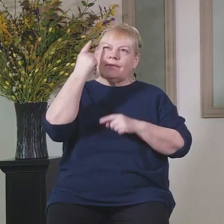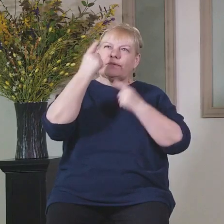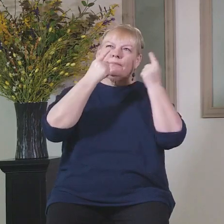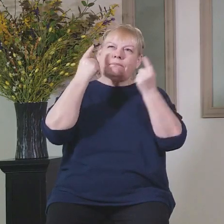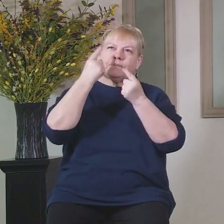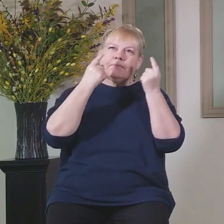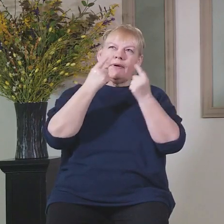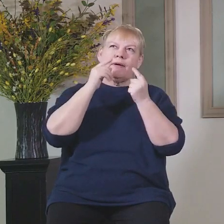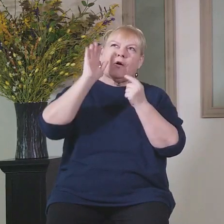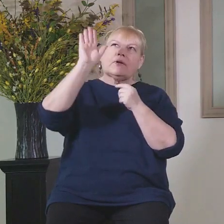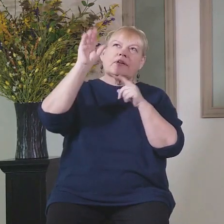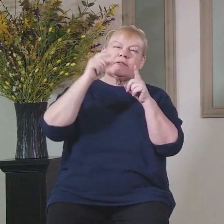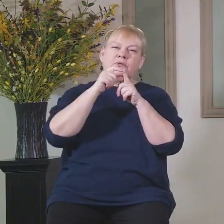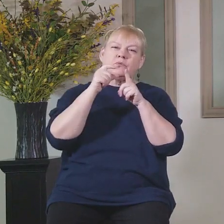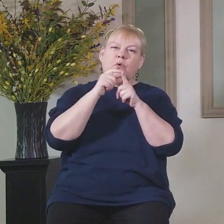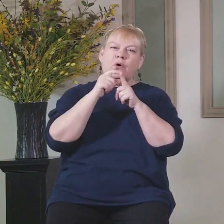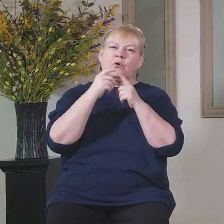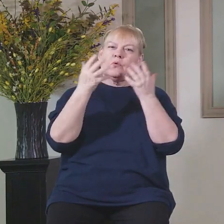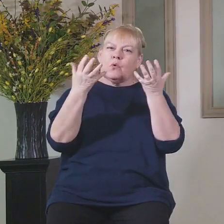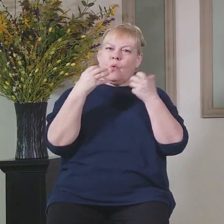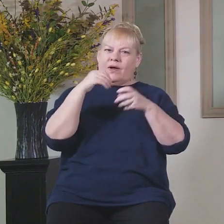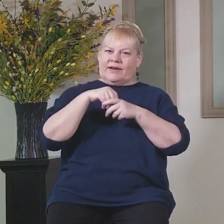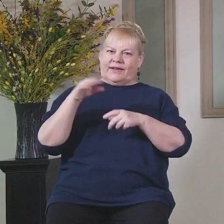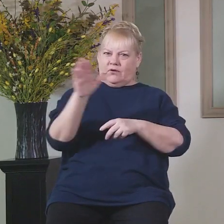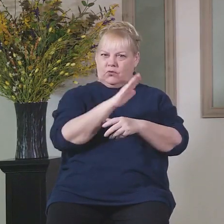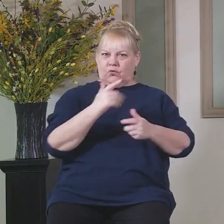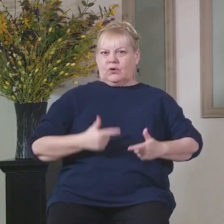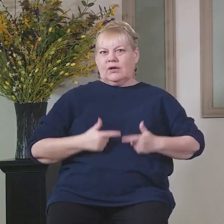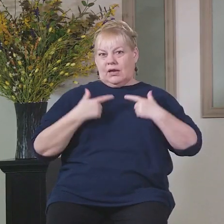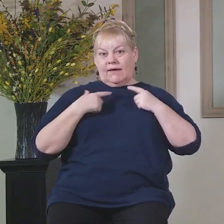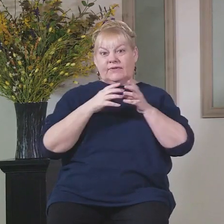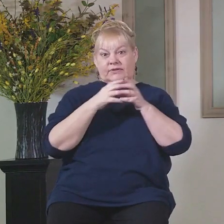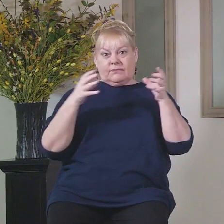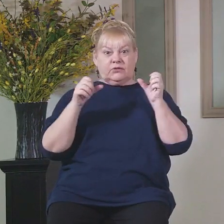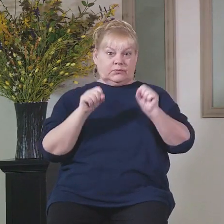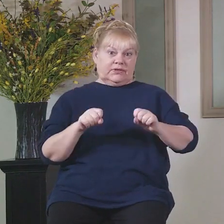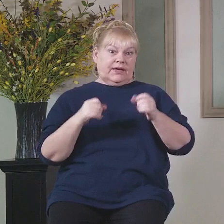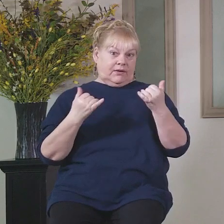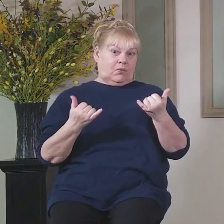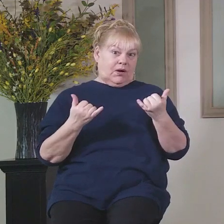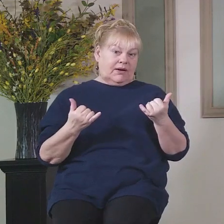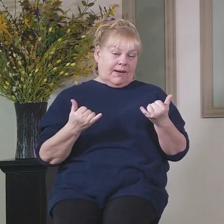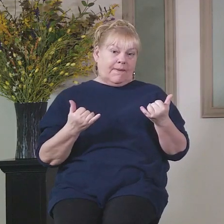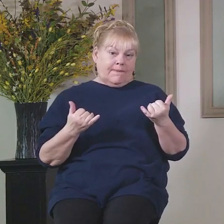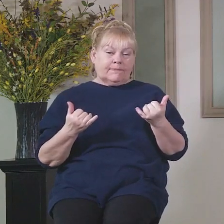Word. We want to be in your lives as much as we can right now.